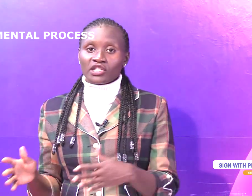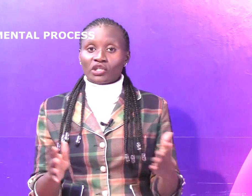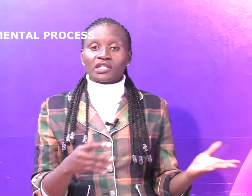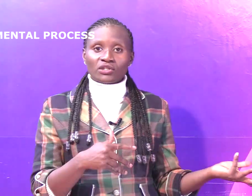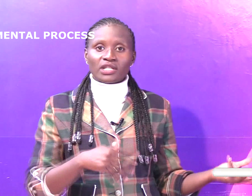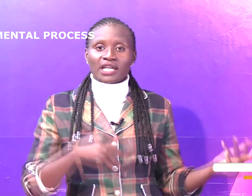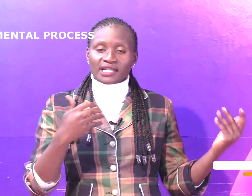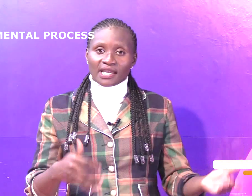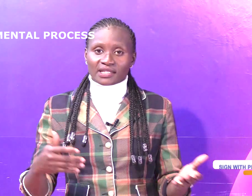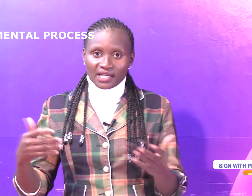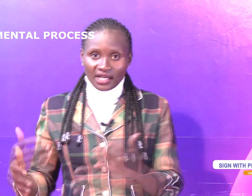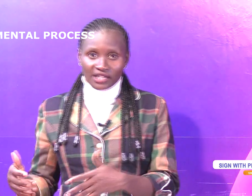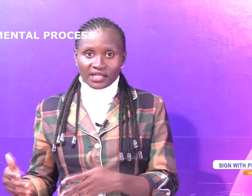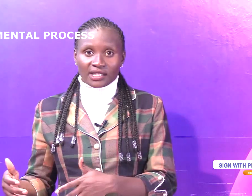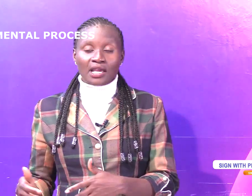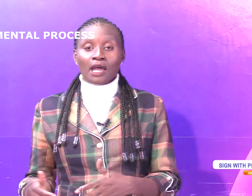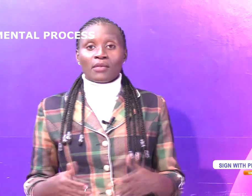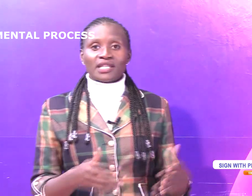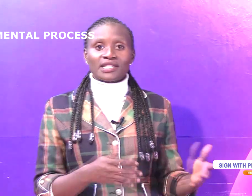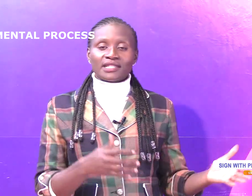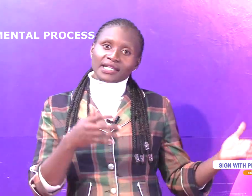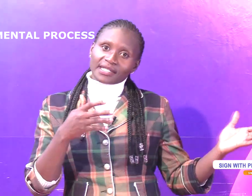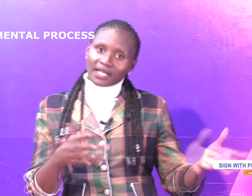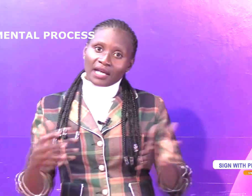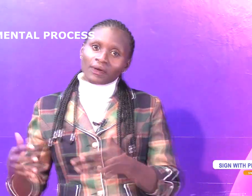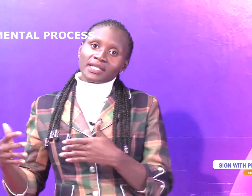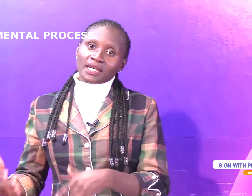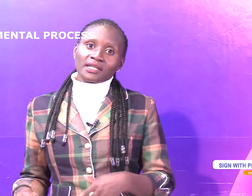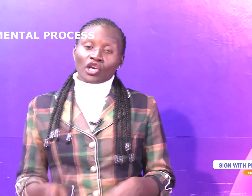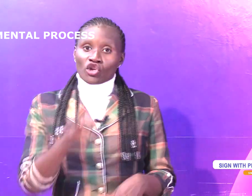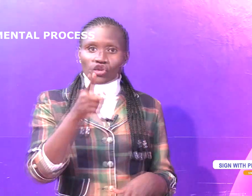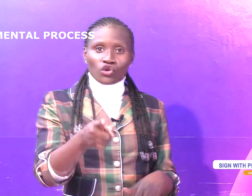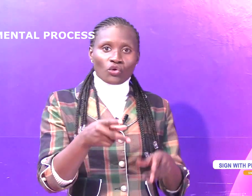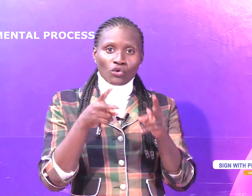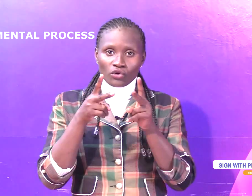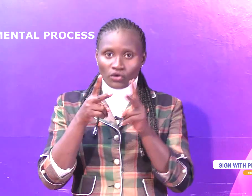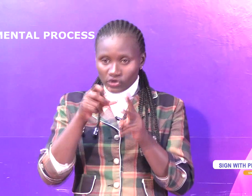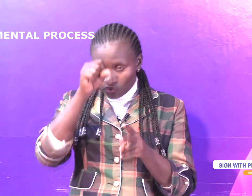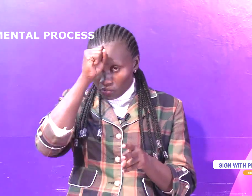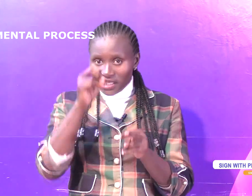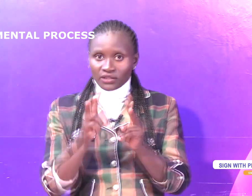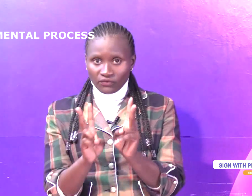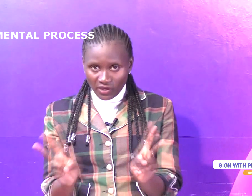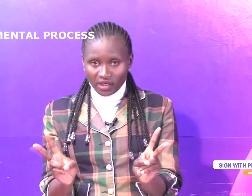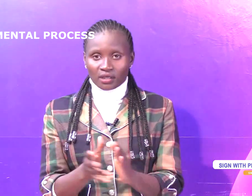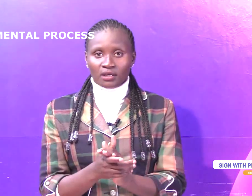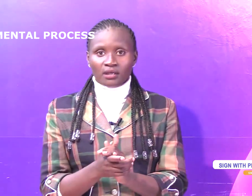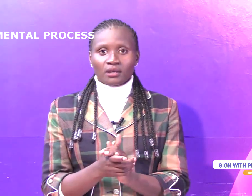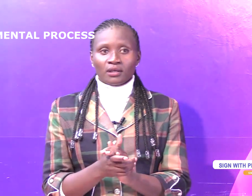not an exact English sentence, but it is just sign language sentence, you stupid very.